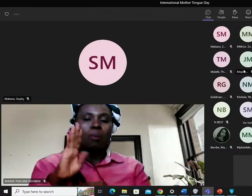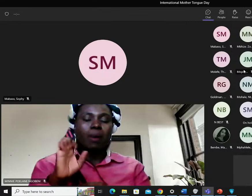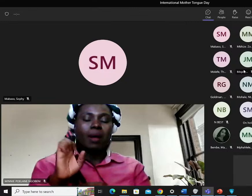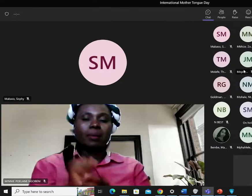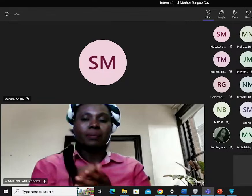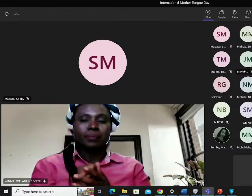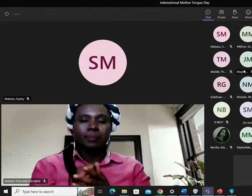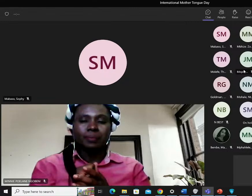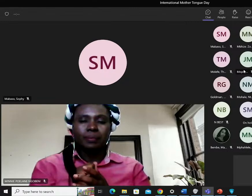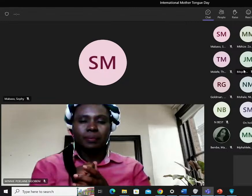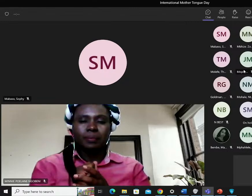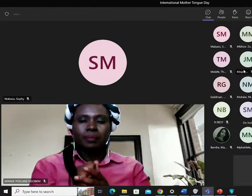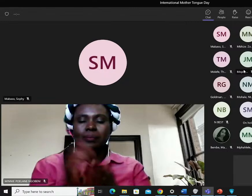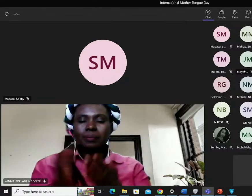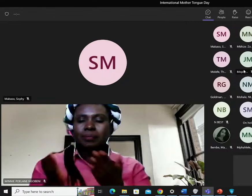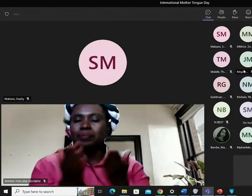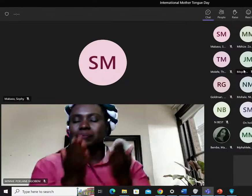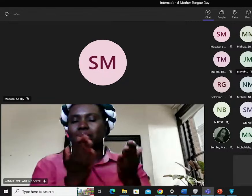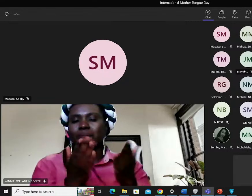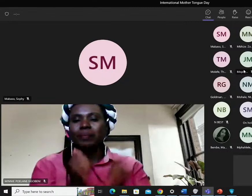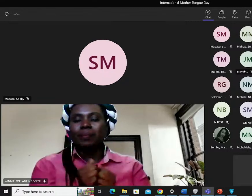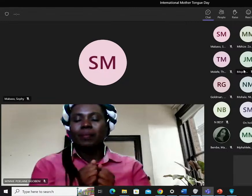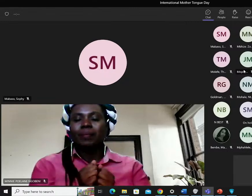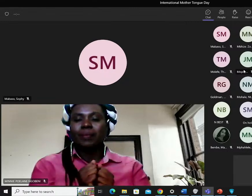stage to come and say good of things.